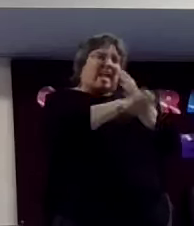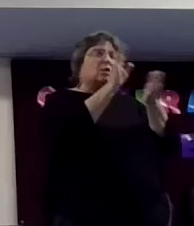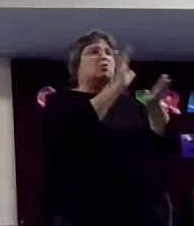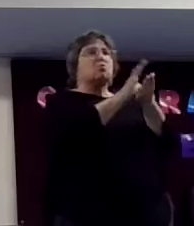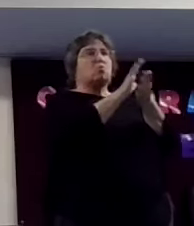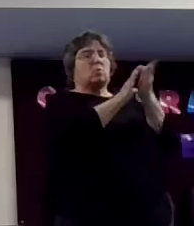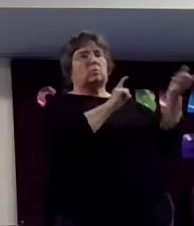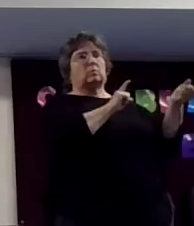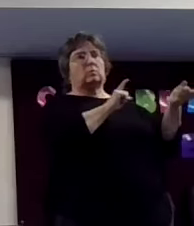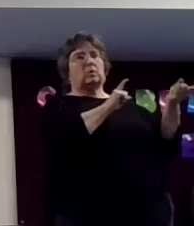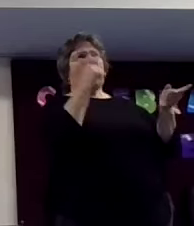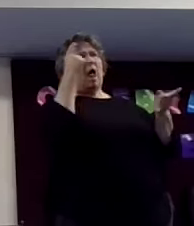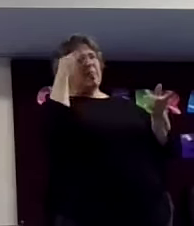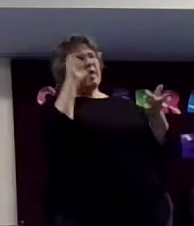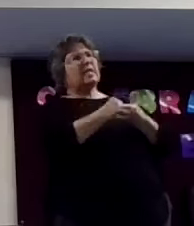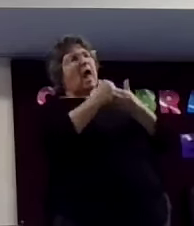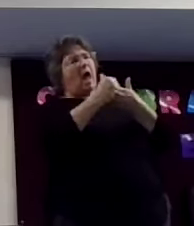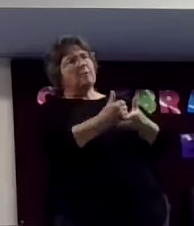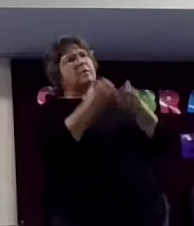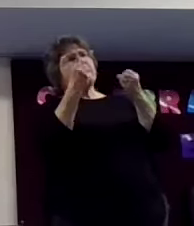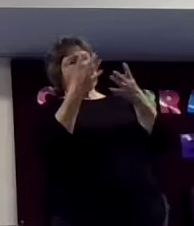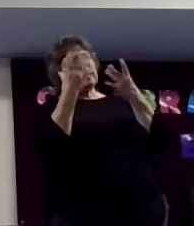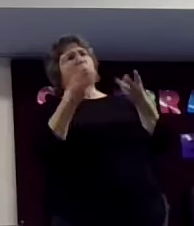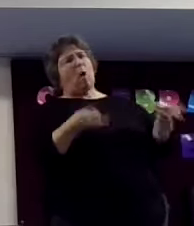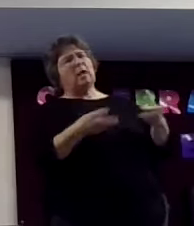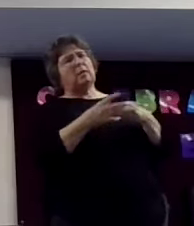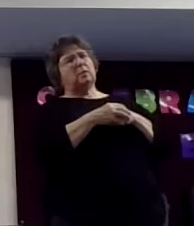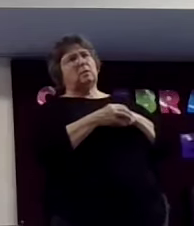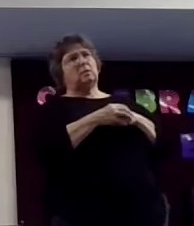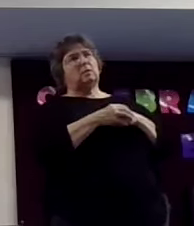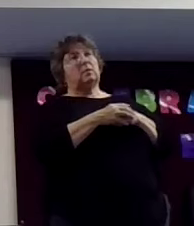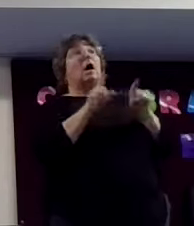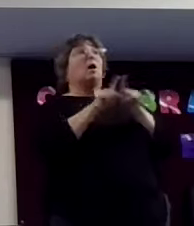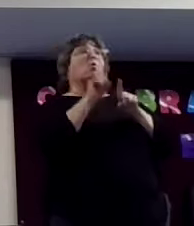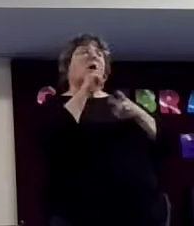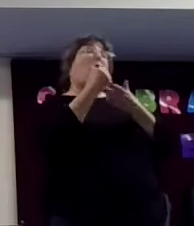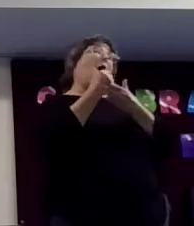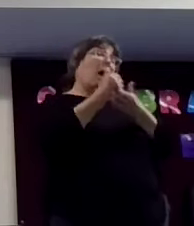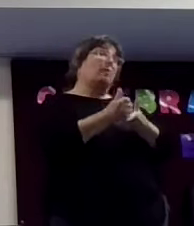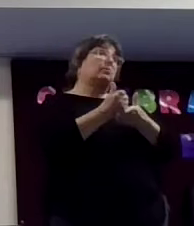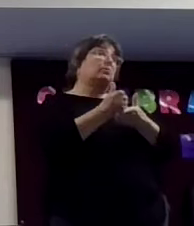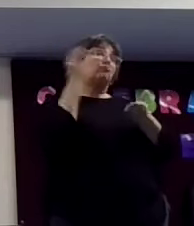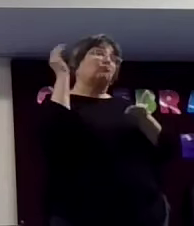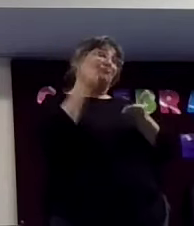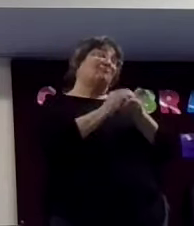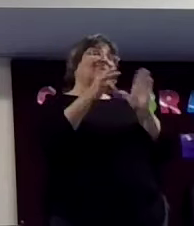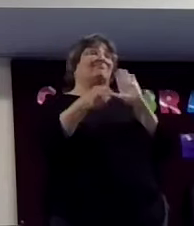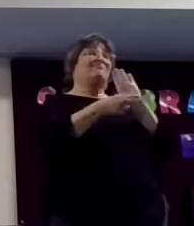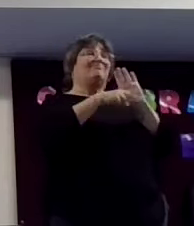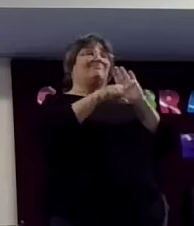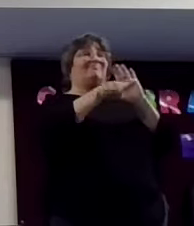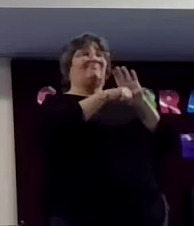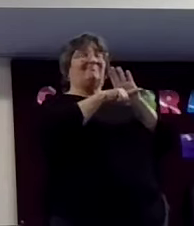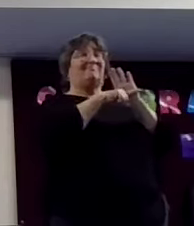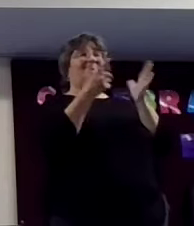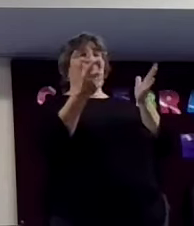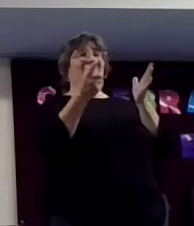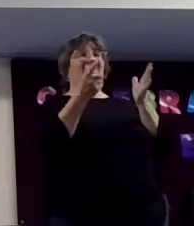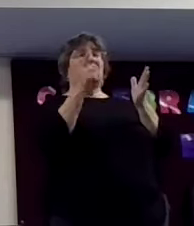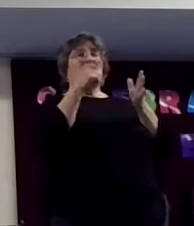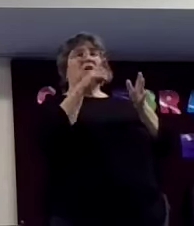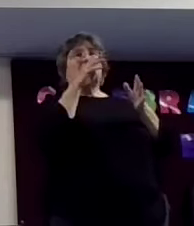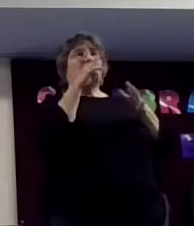into the classroom. And I think that helps, on many fronts, but it also really helps to reduce the stigma, is that, you